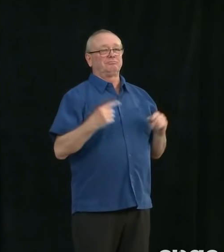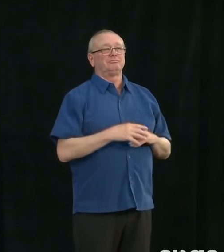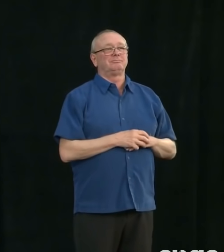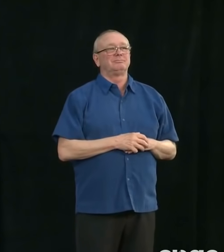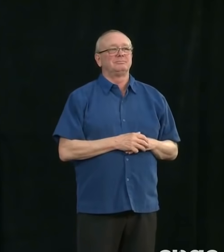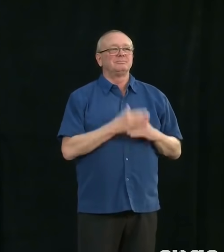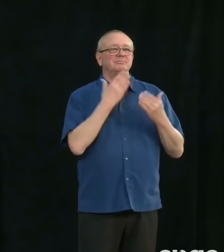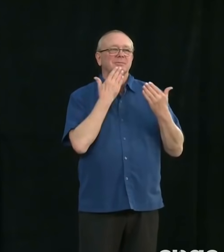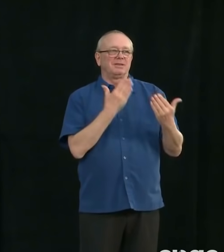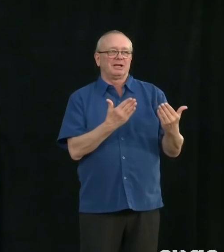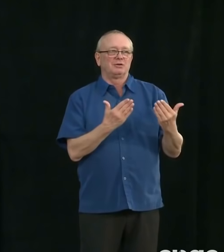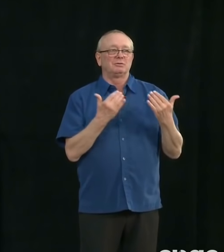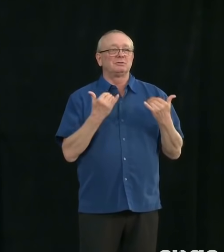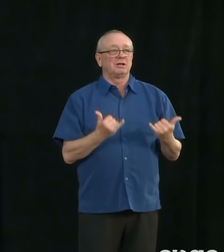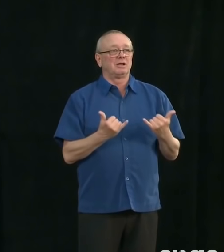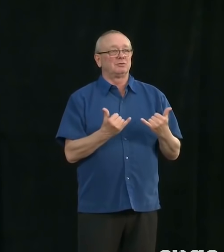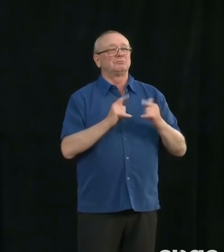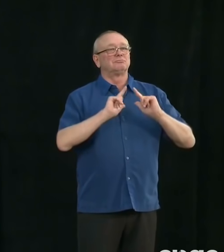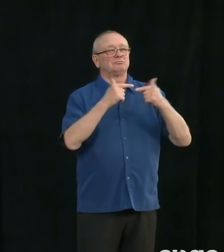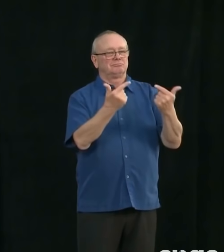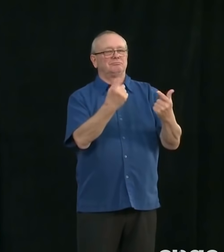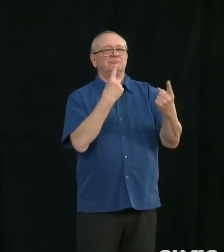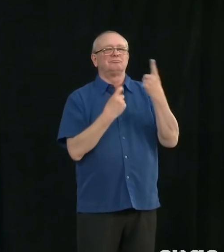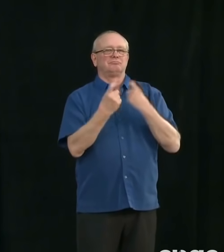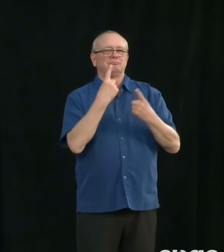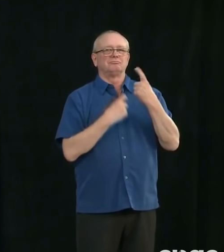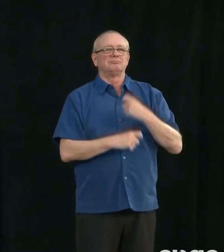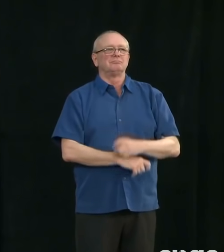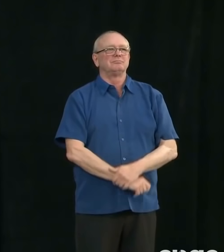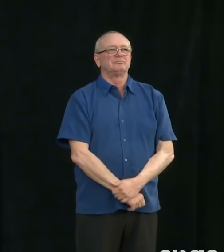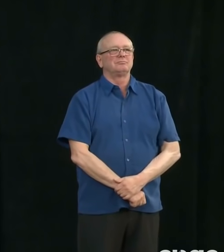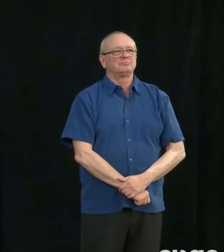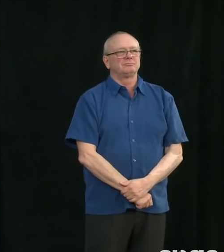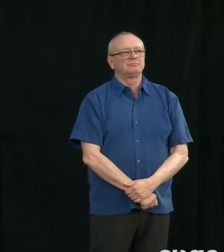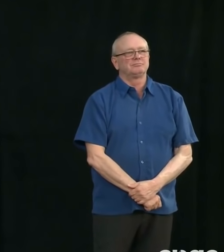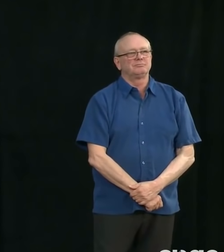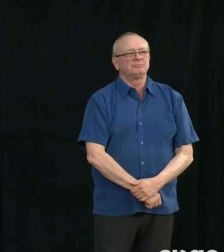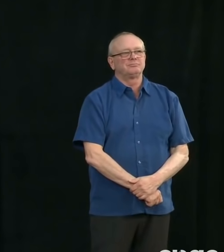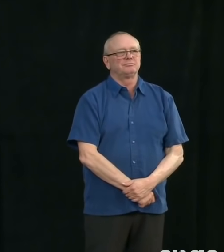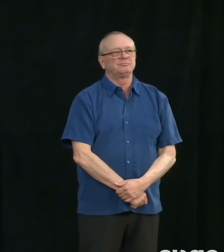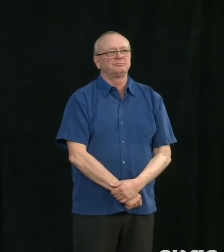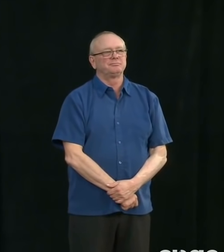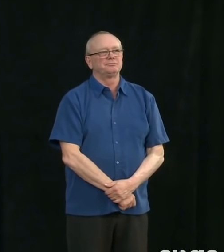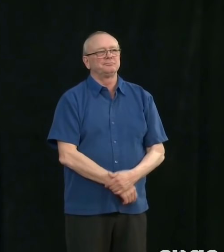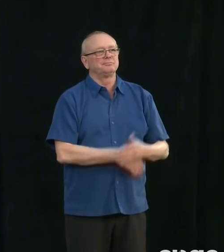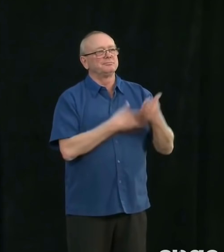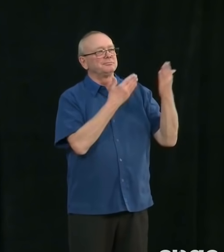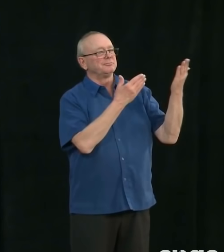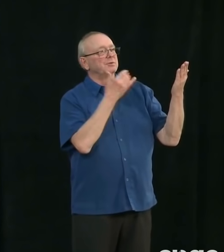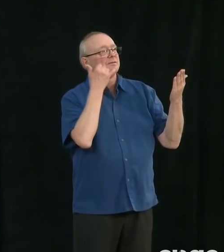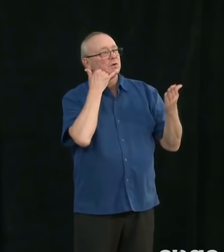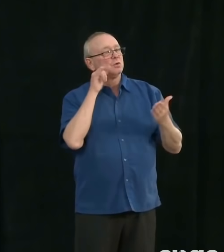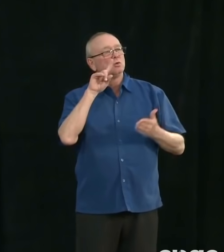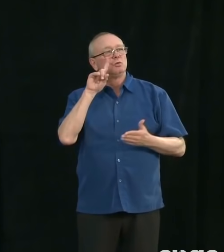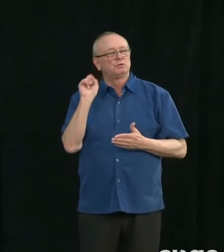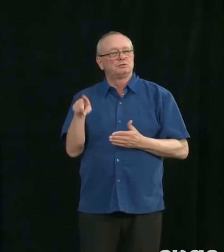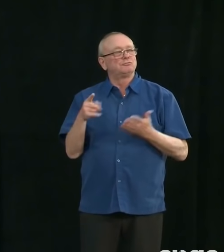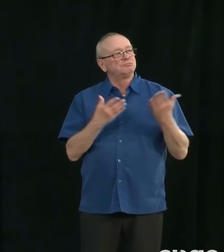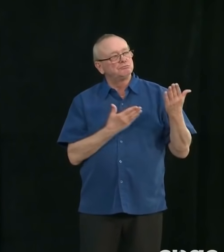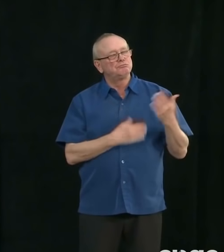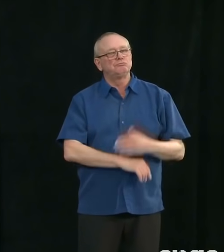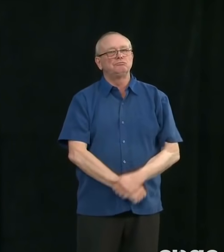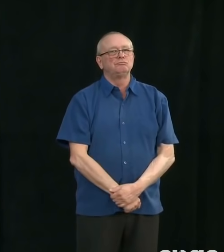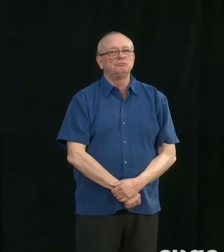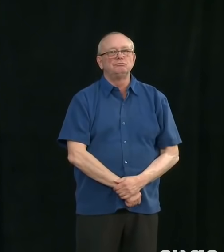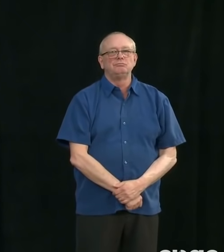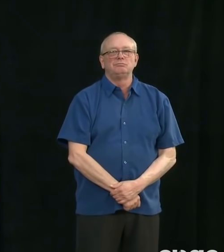also have Dr. Verna Yu, CEO of the Alberta Health Services as well. Operator, could you patch through the first question, please? Yes, thank you. The